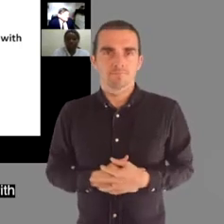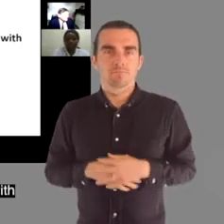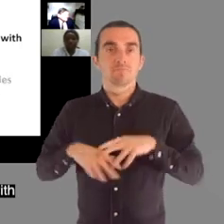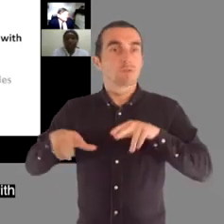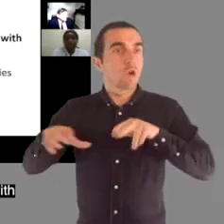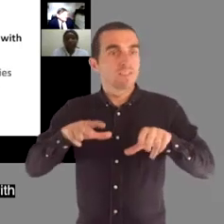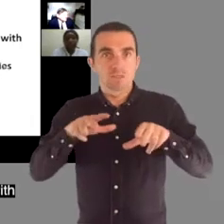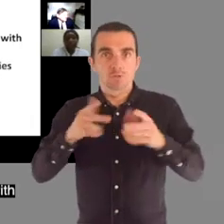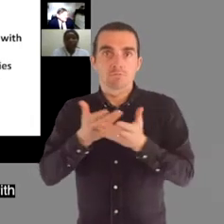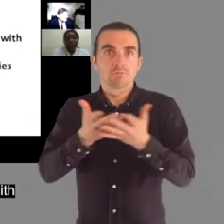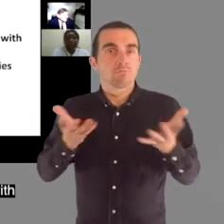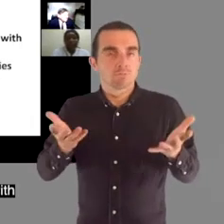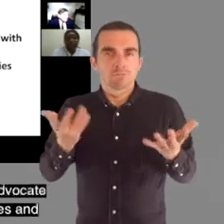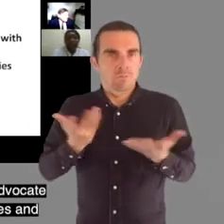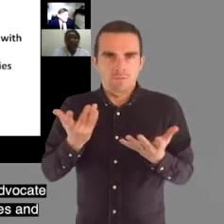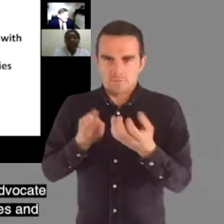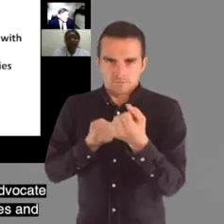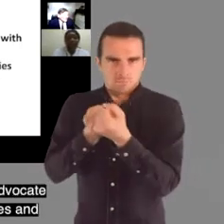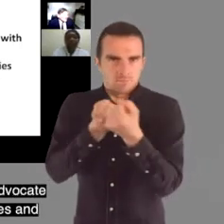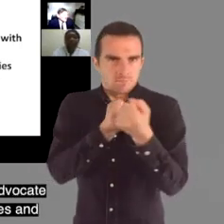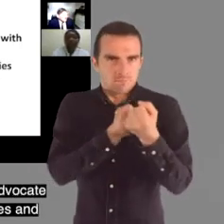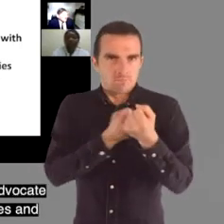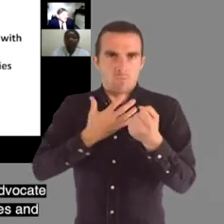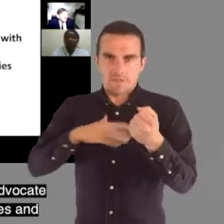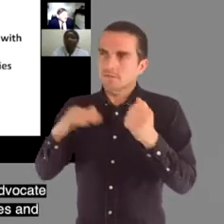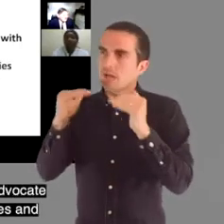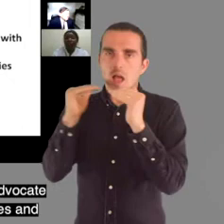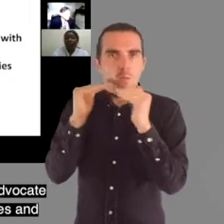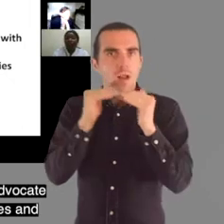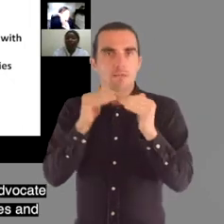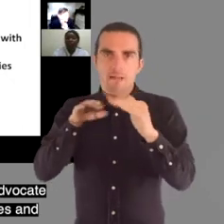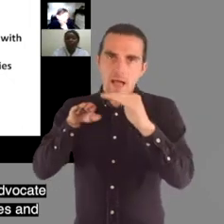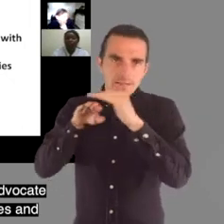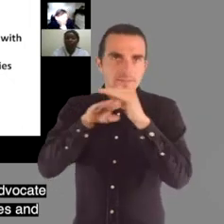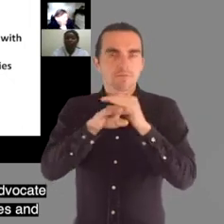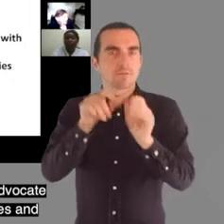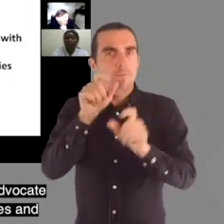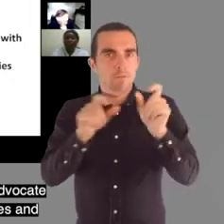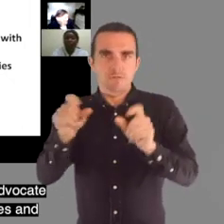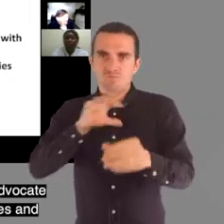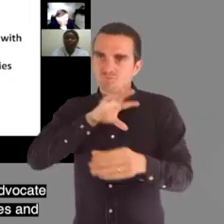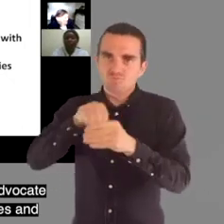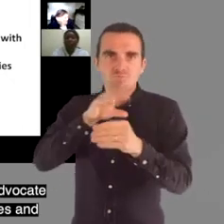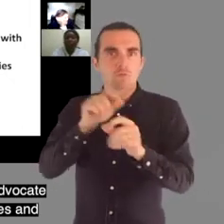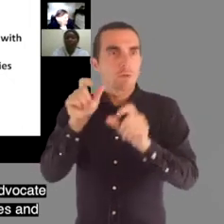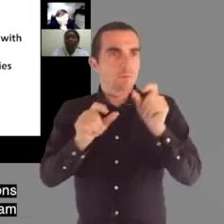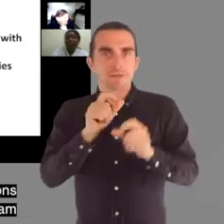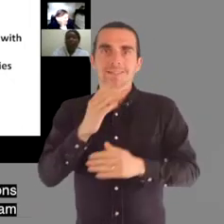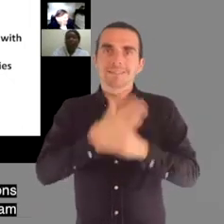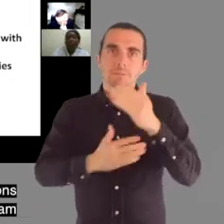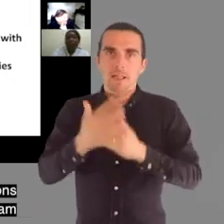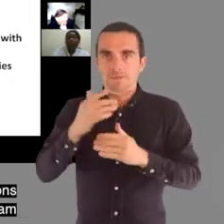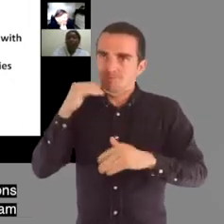Kenya. And the organization exists to advocate for equal access to opportunities and to